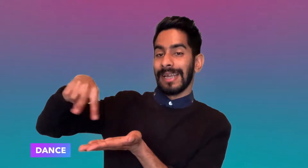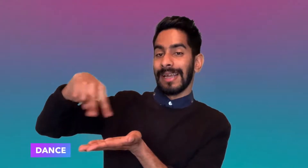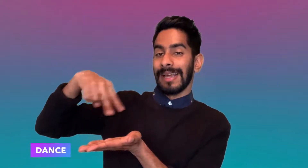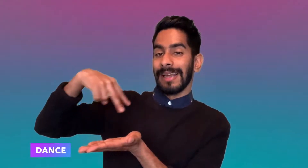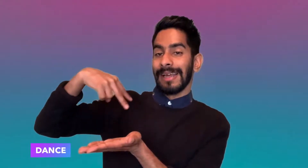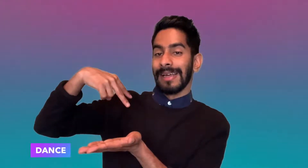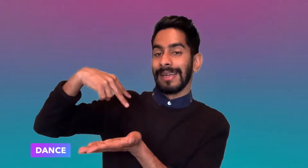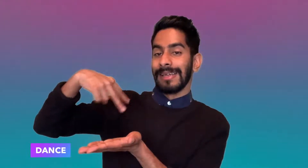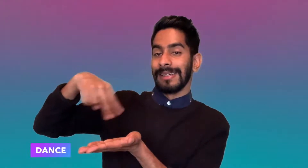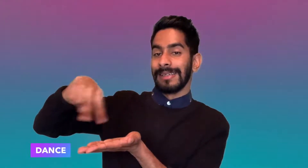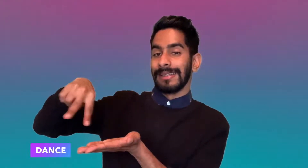Dance.